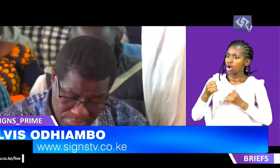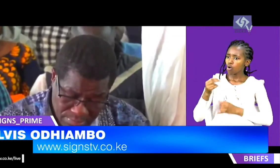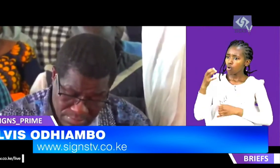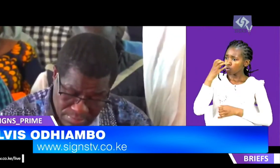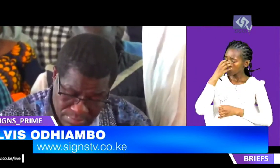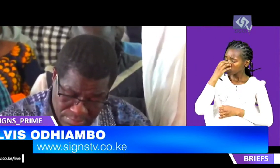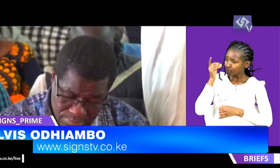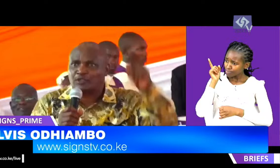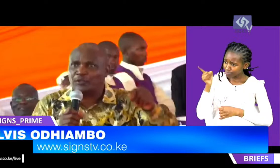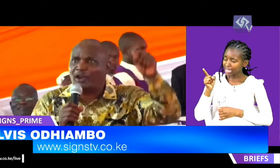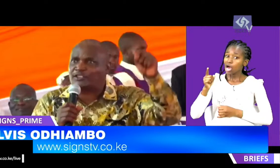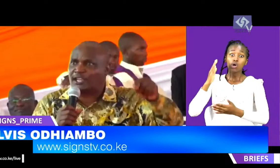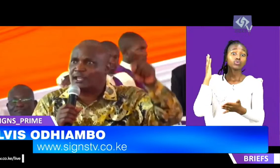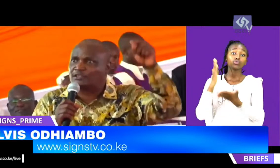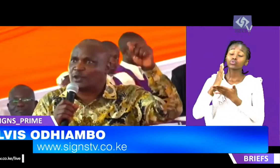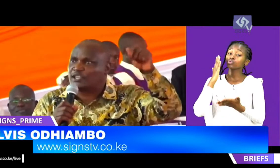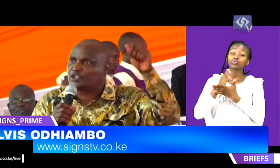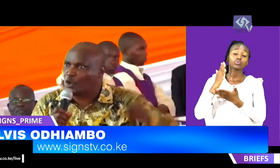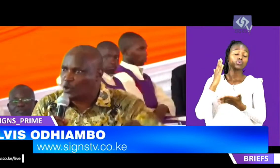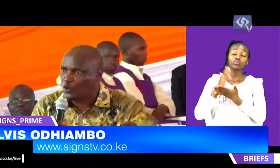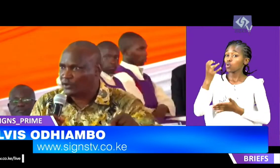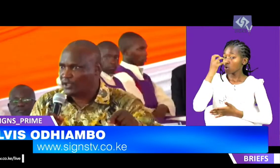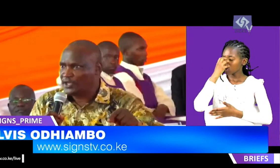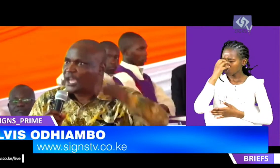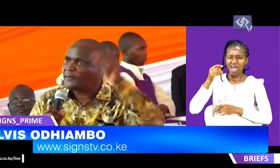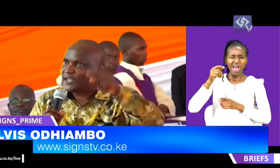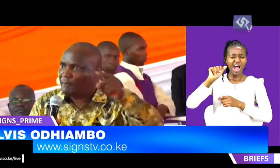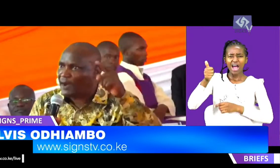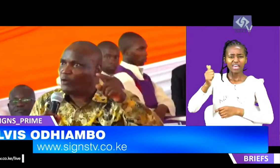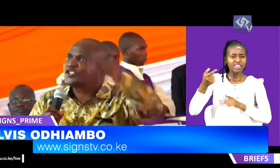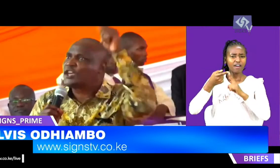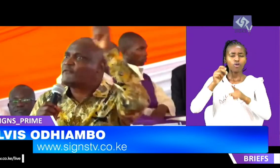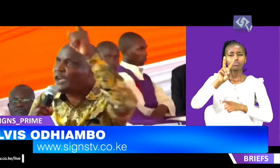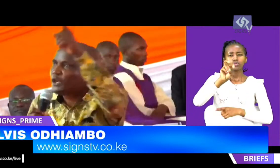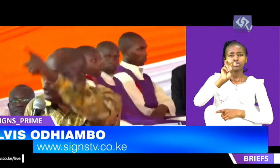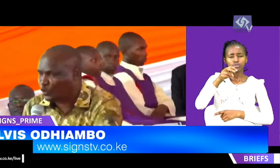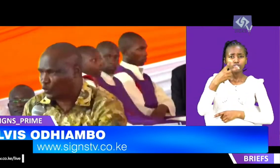been seeing from 2022. September was a fake Ruto.